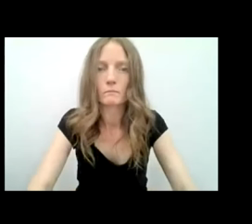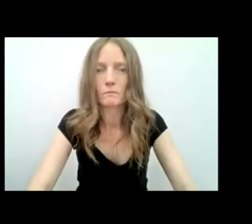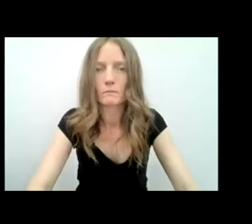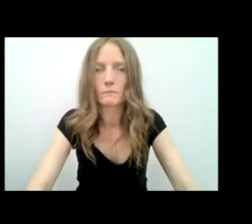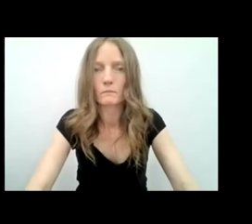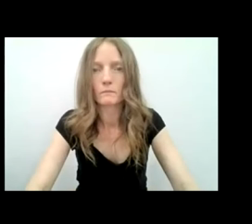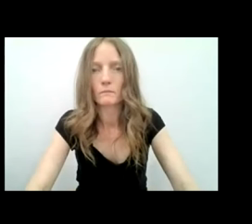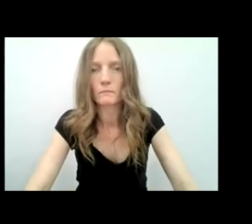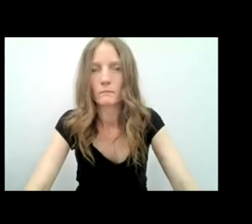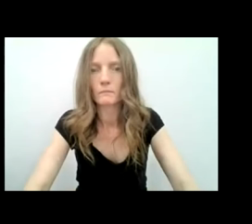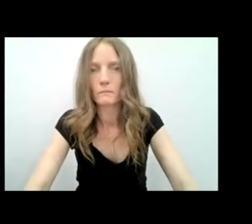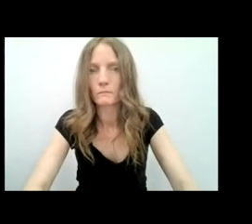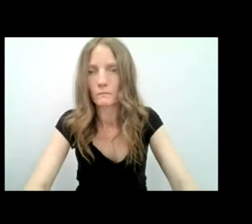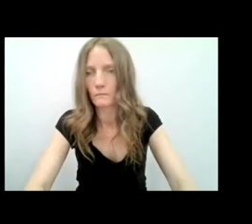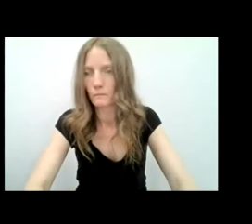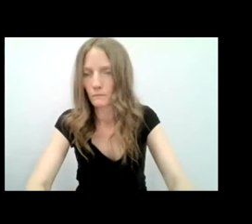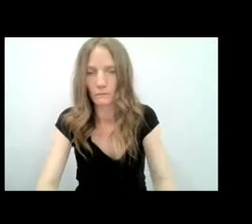everyone can join